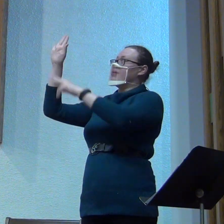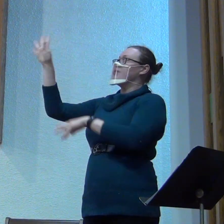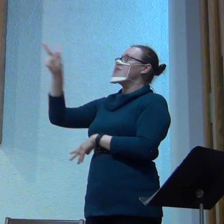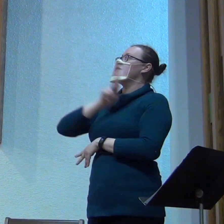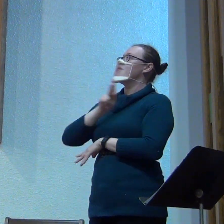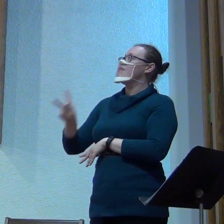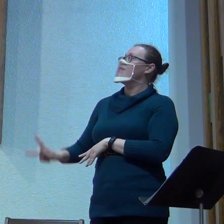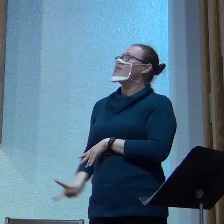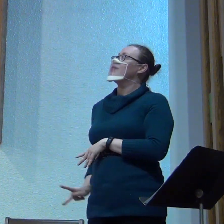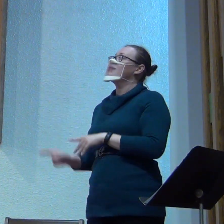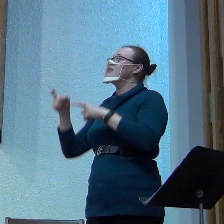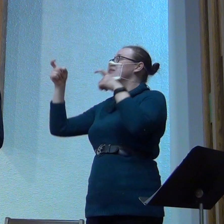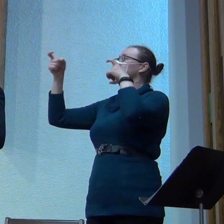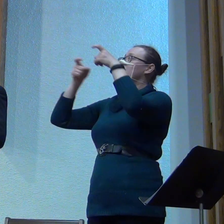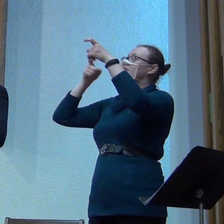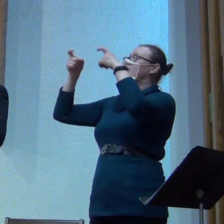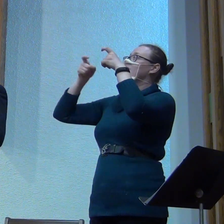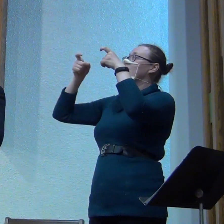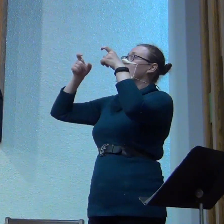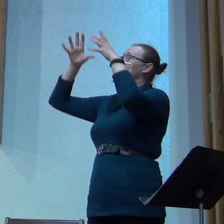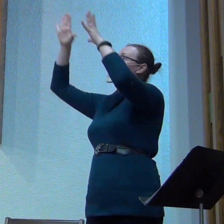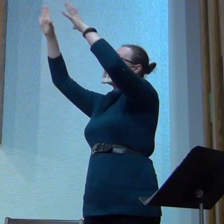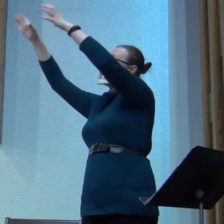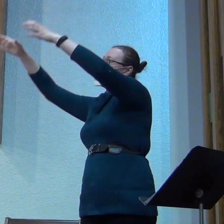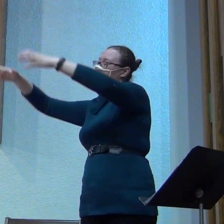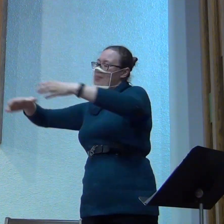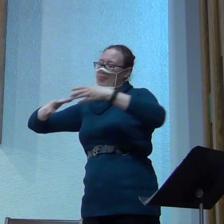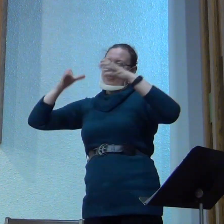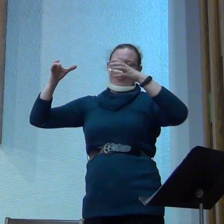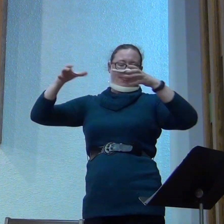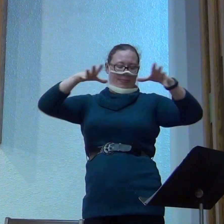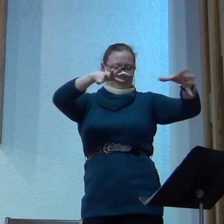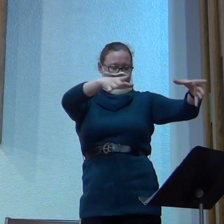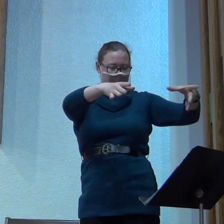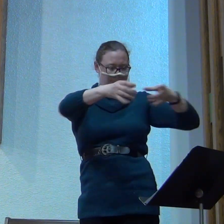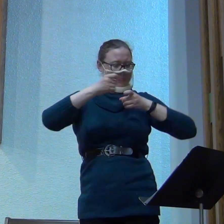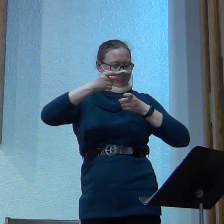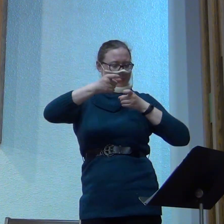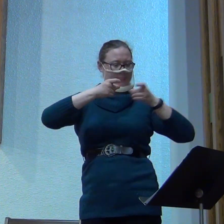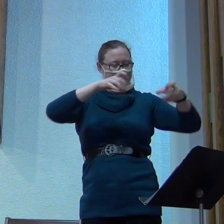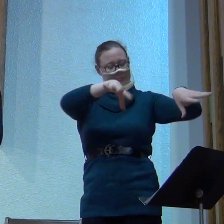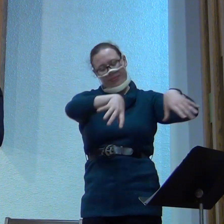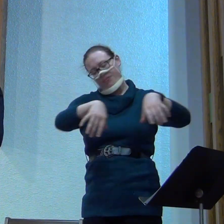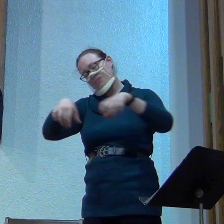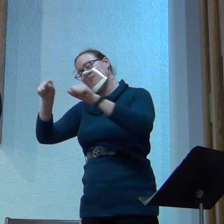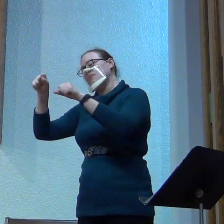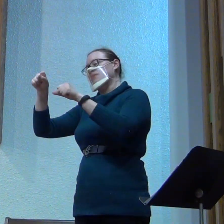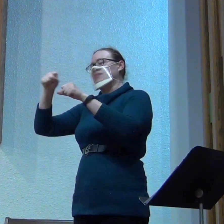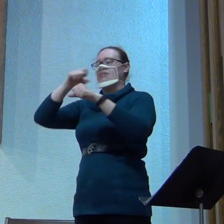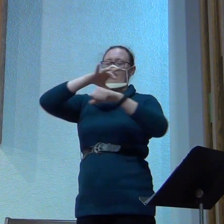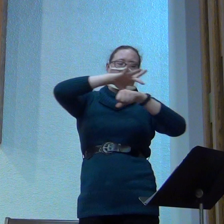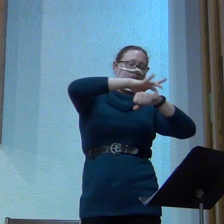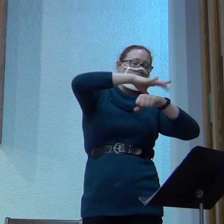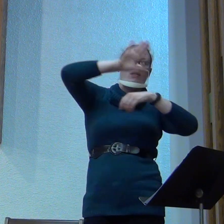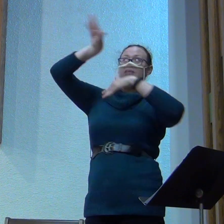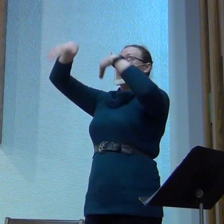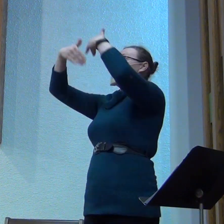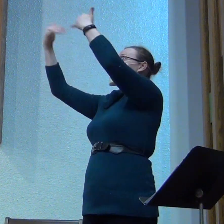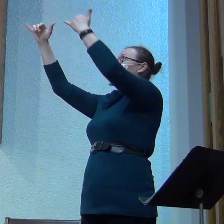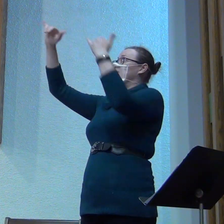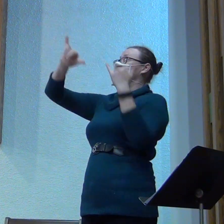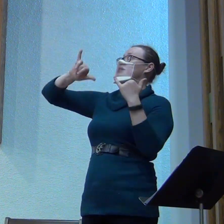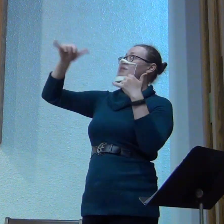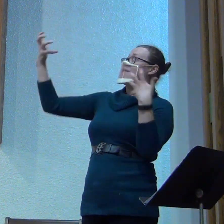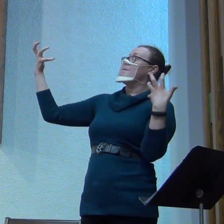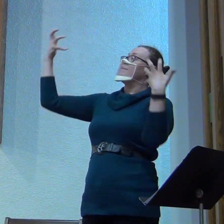kingdom come, thy will be done on earth as it is in heaven. Give